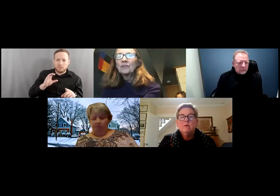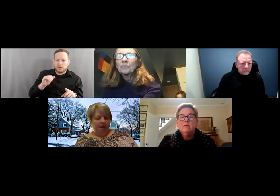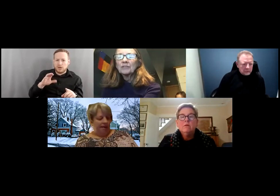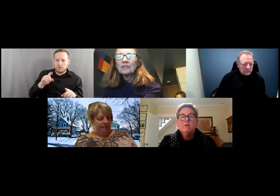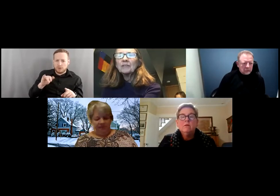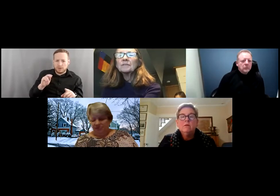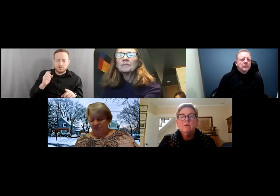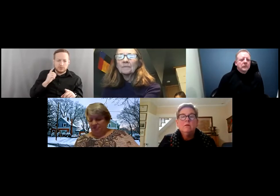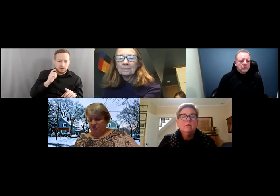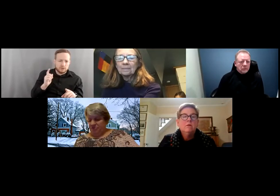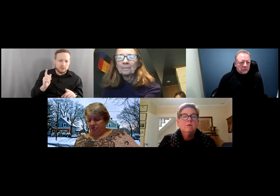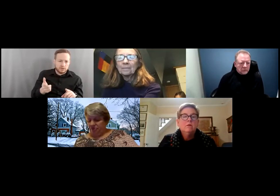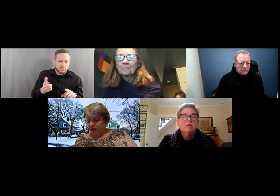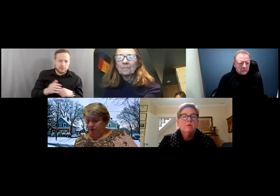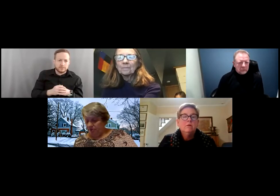Carolyn Obrecht seconds.